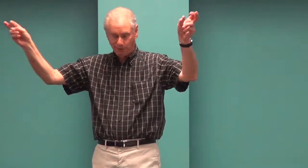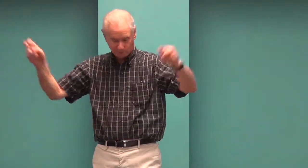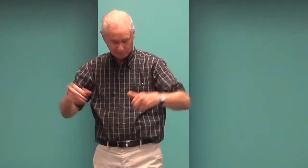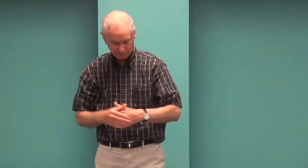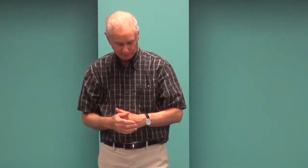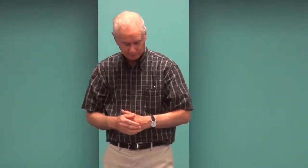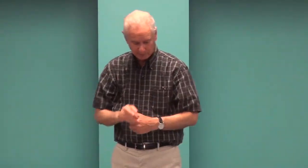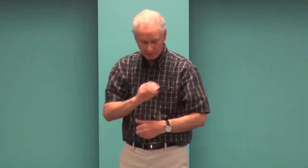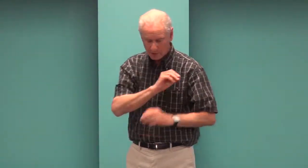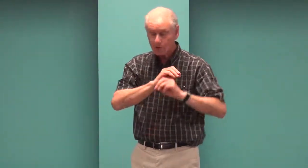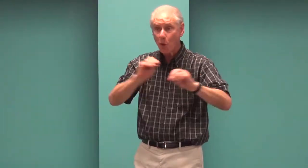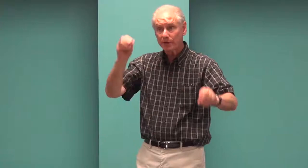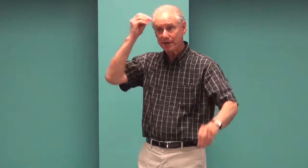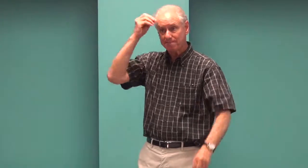Who wrote